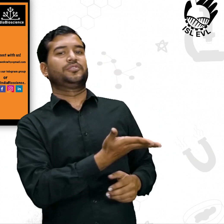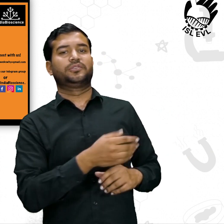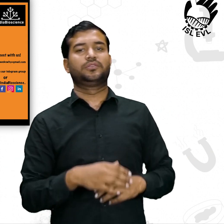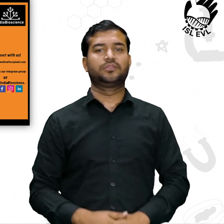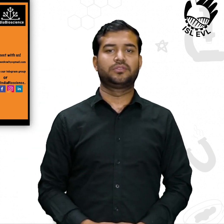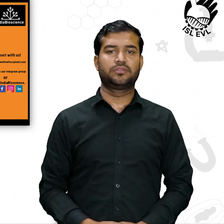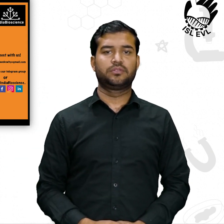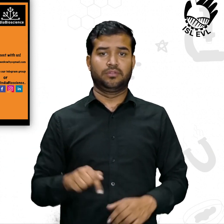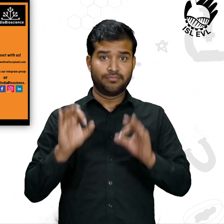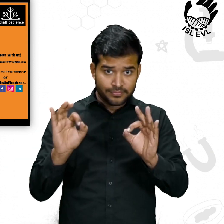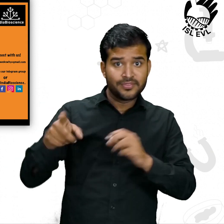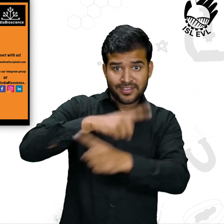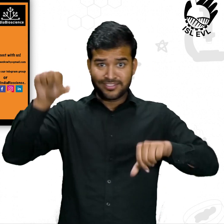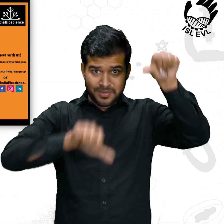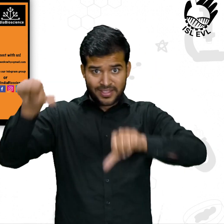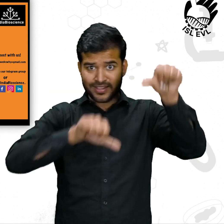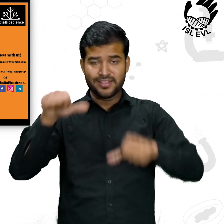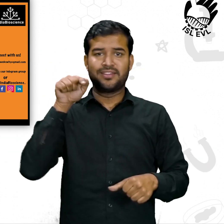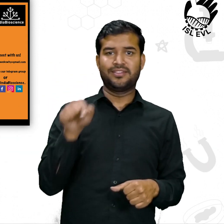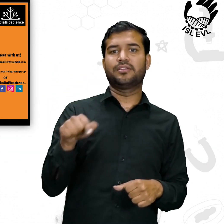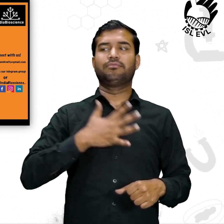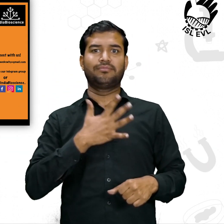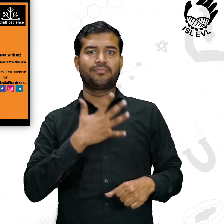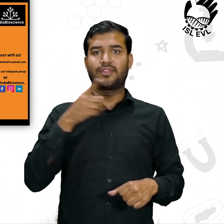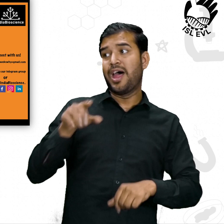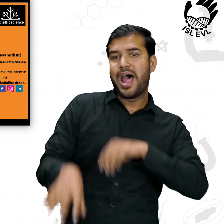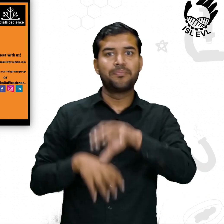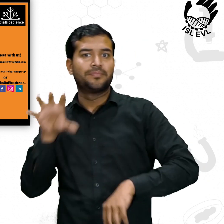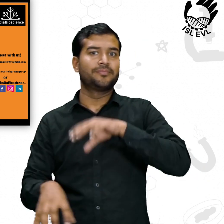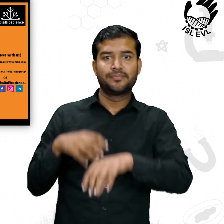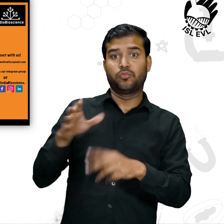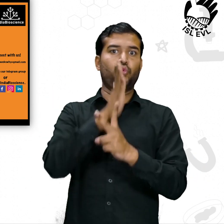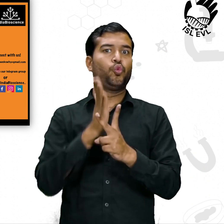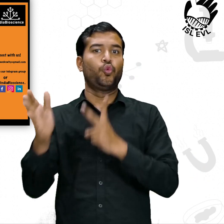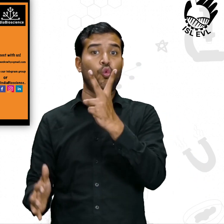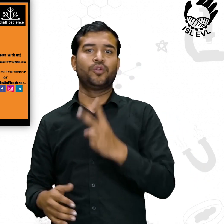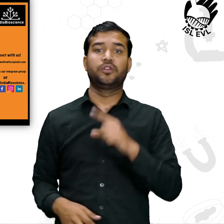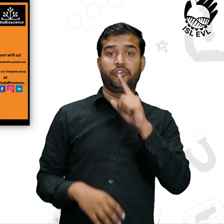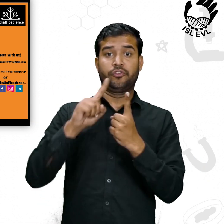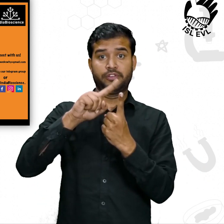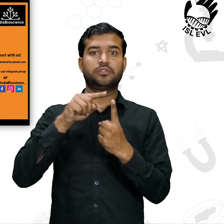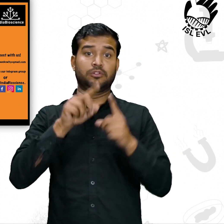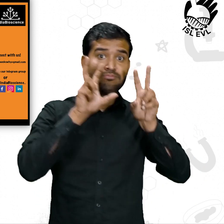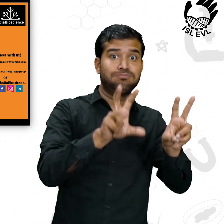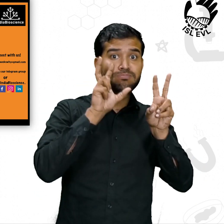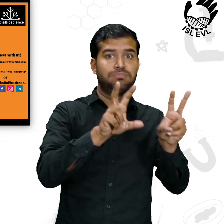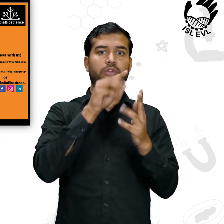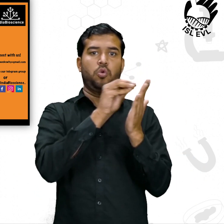are basically observational aspects, some are experimental aspects. So observational aspects would be like behavioral studies where you go there